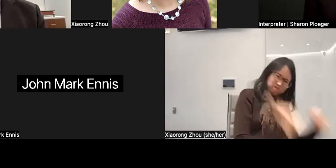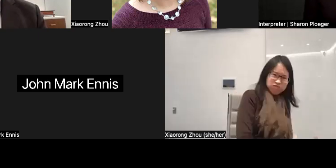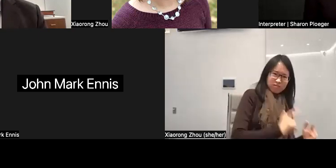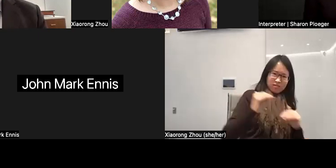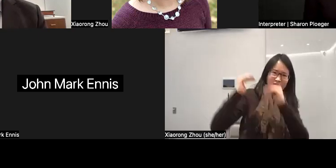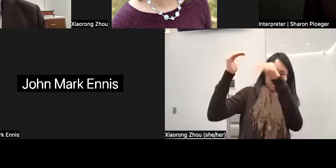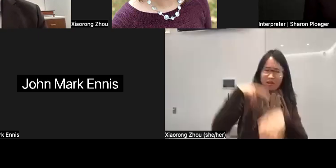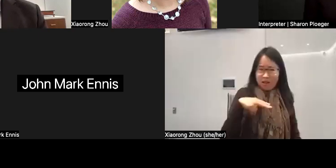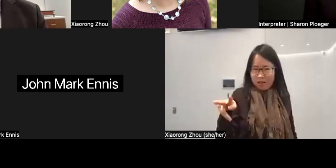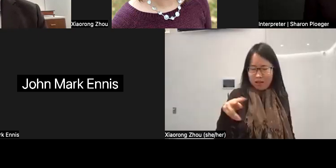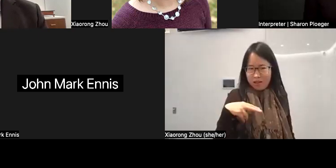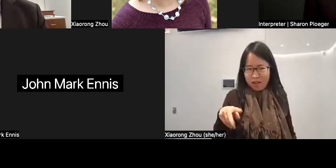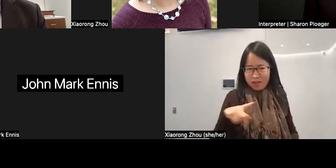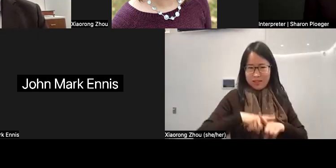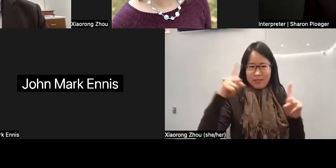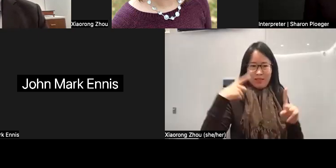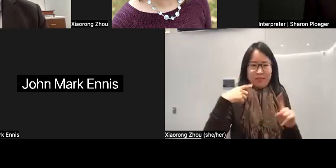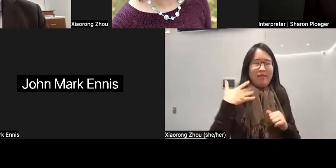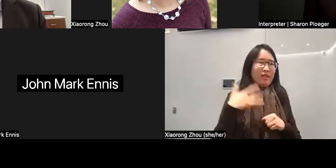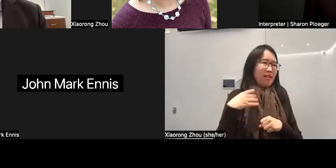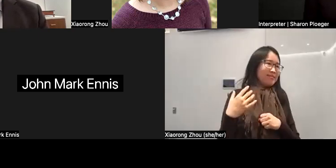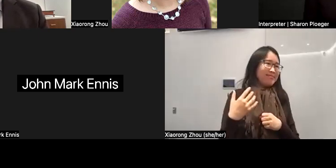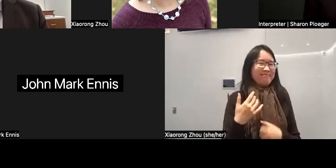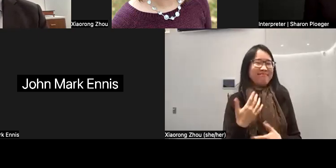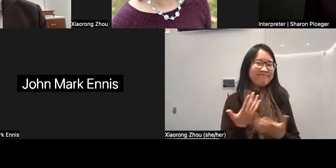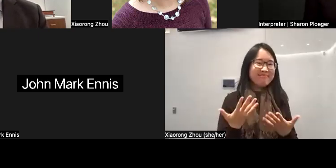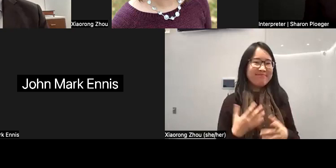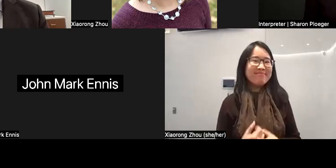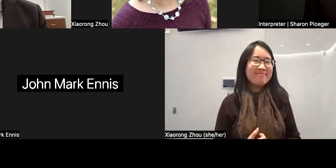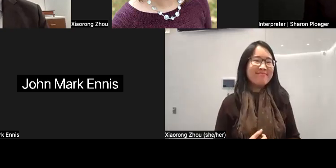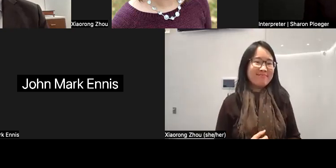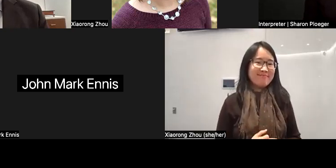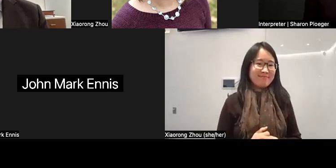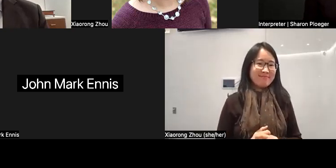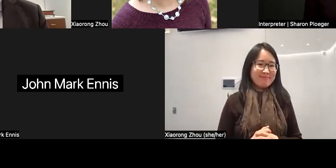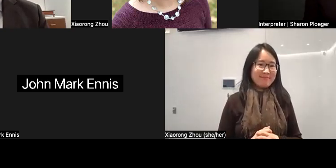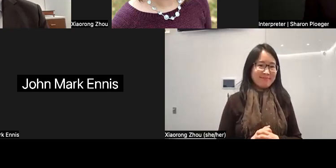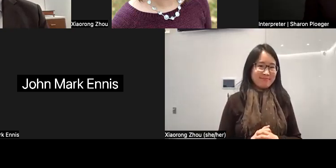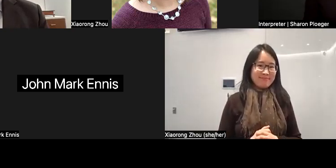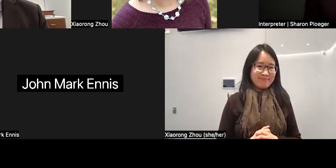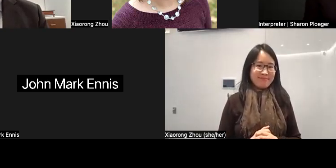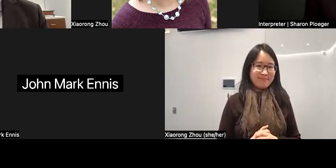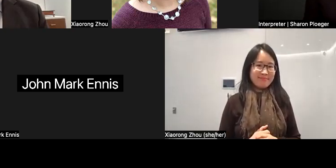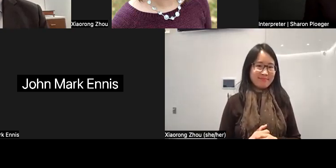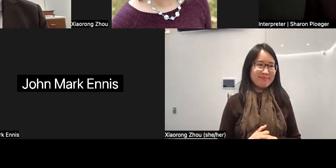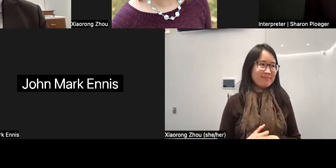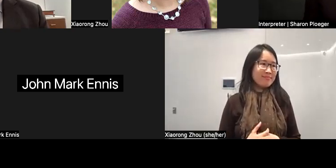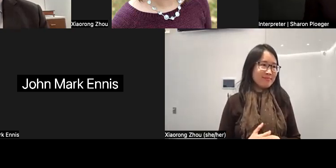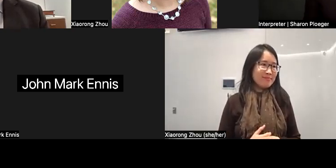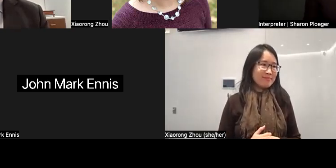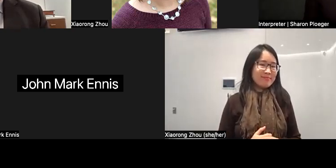but my education was different at the school for the deaf than that of my hearing family. So it was definitely a challenge.